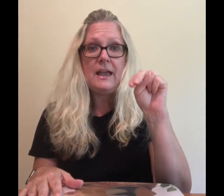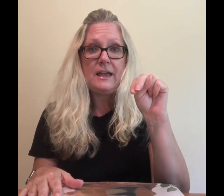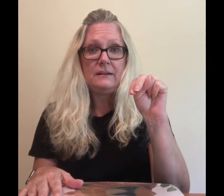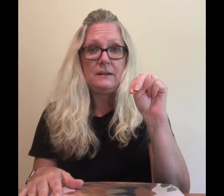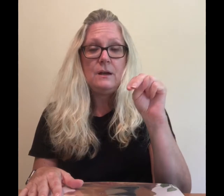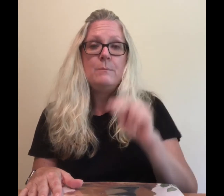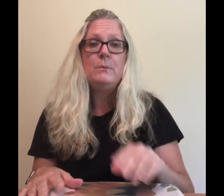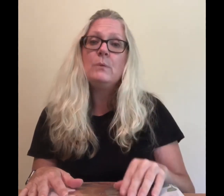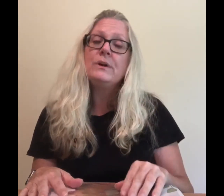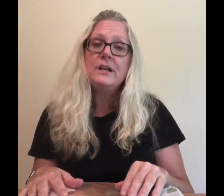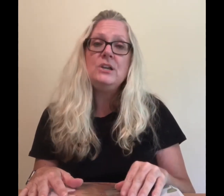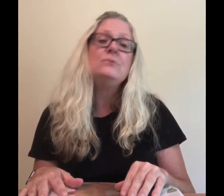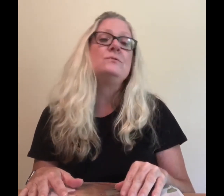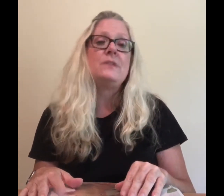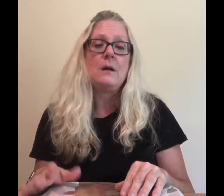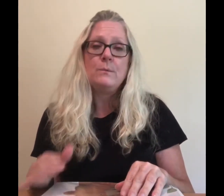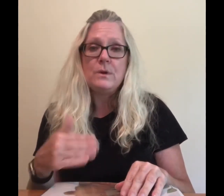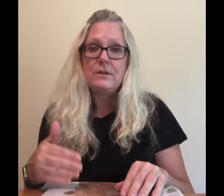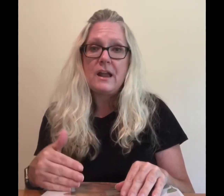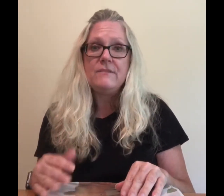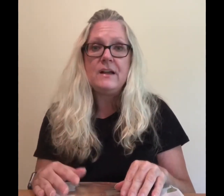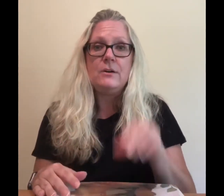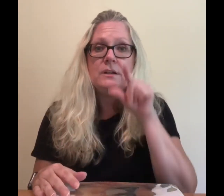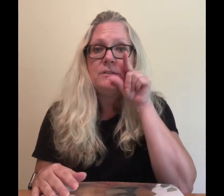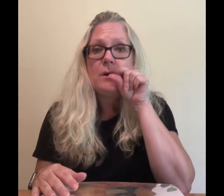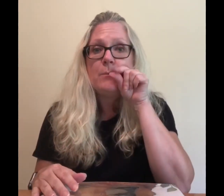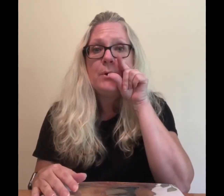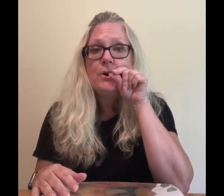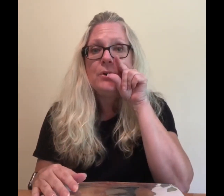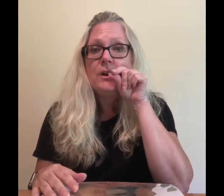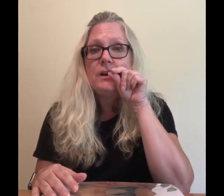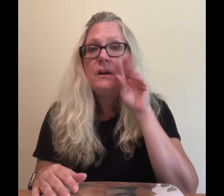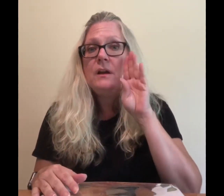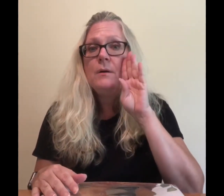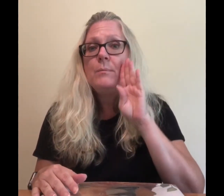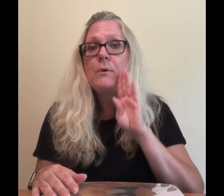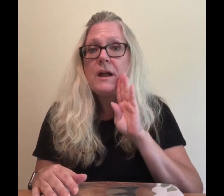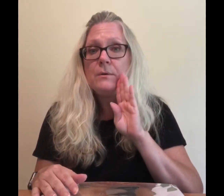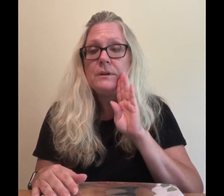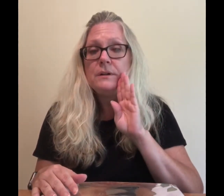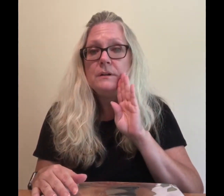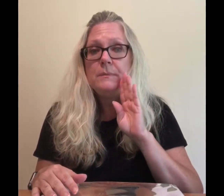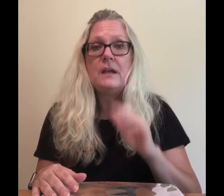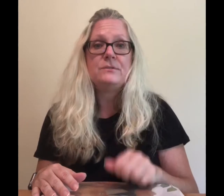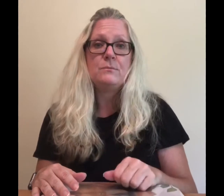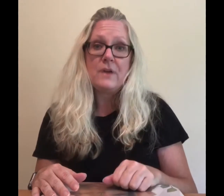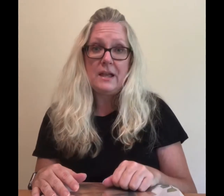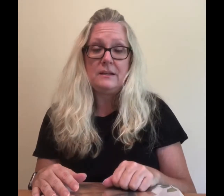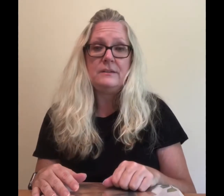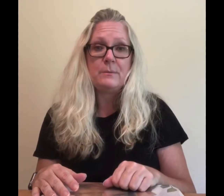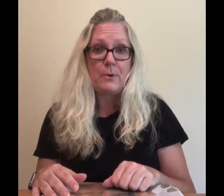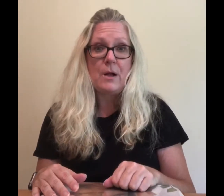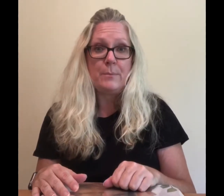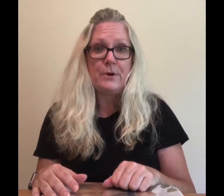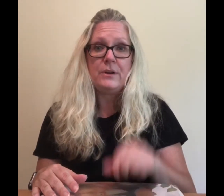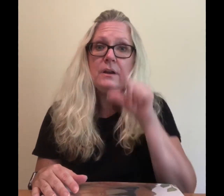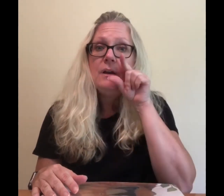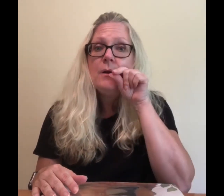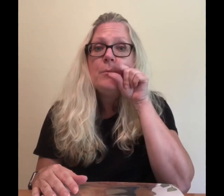W-R-E-N, but what we're going to use for that one that I found is bird brown, because a wren is a brown bird.